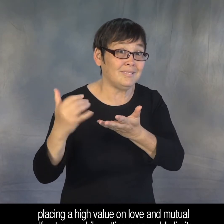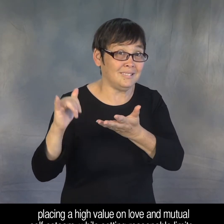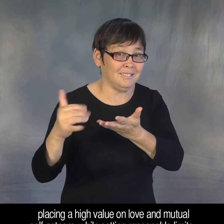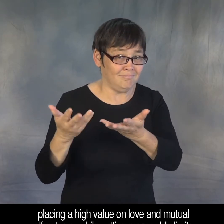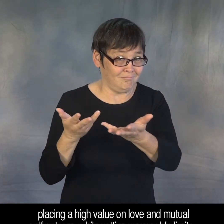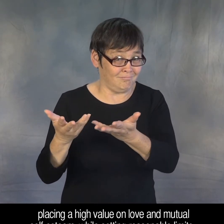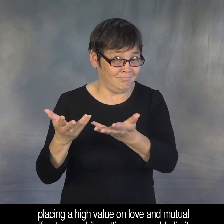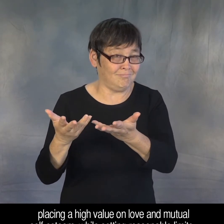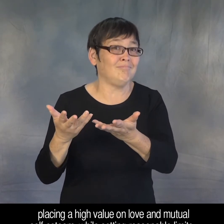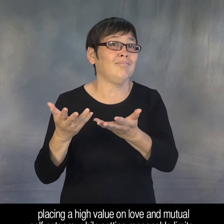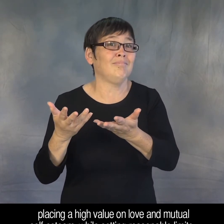reasonable limits.